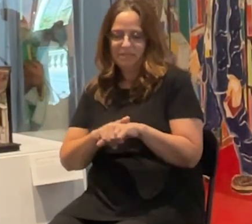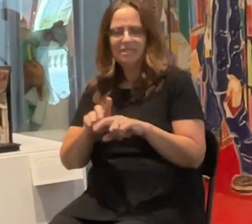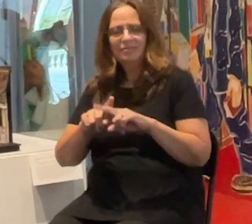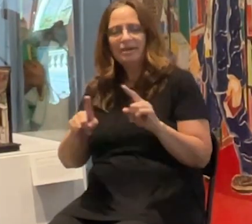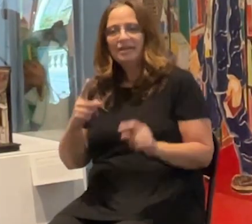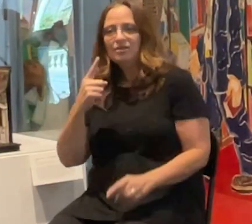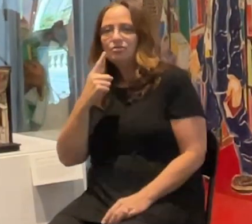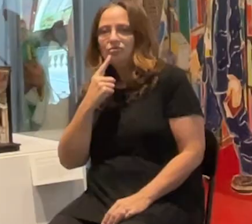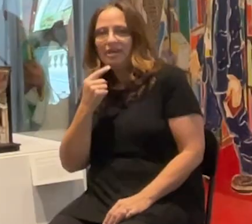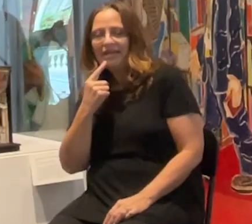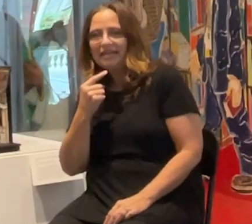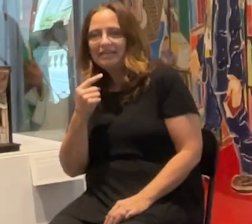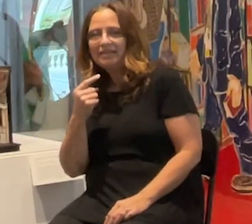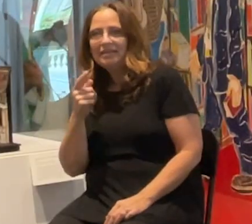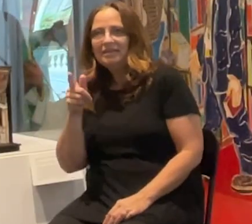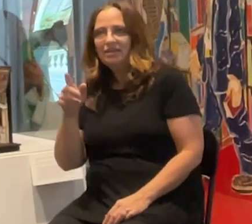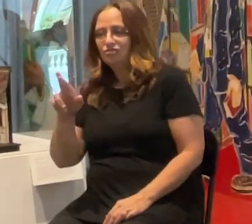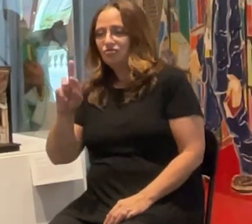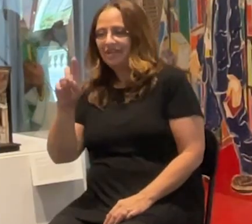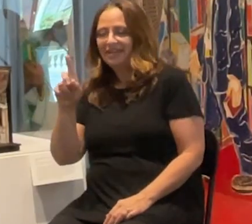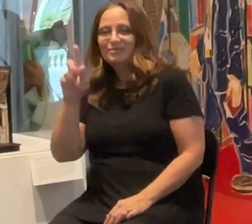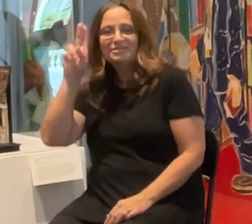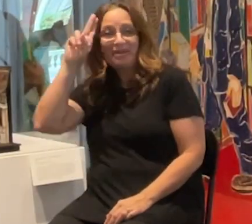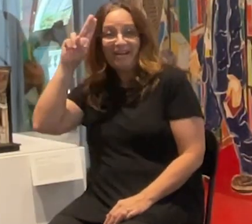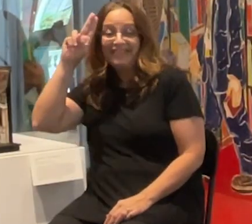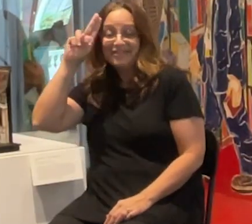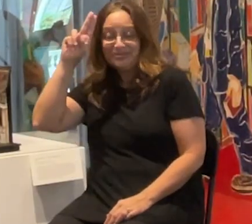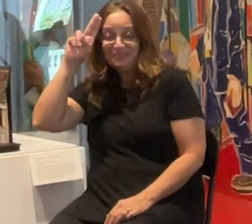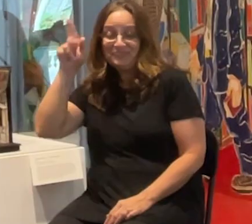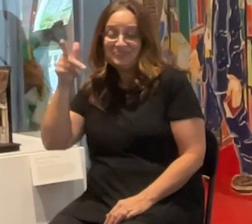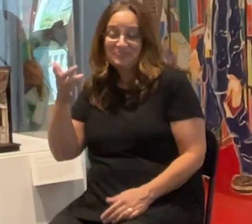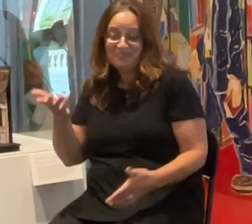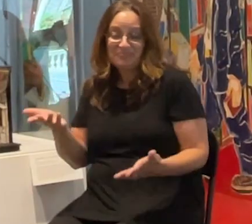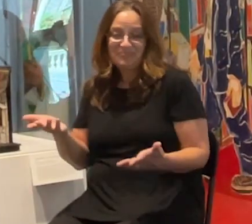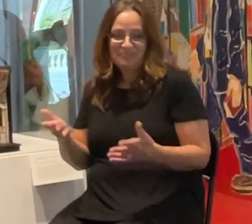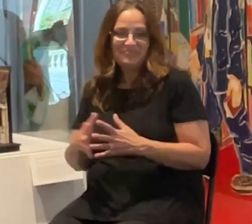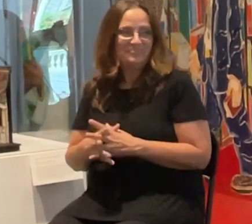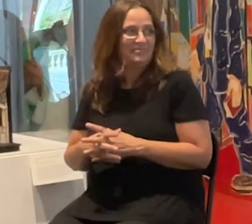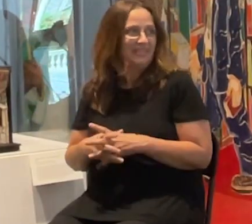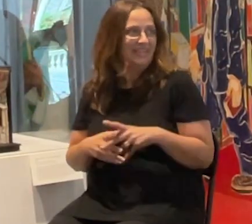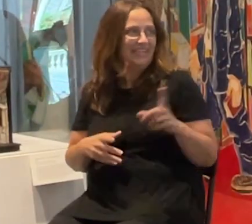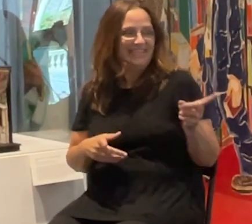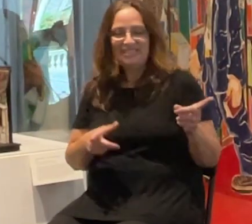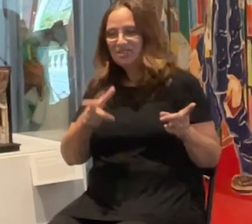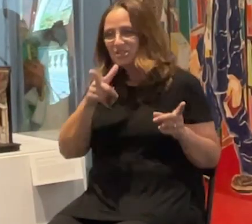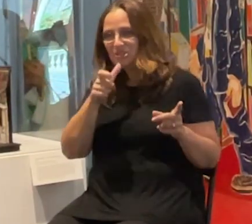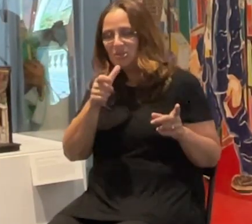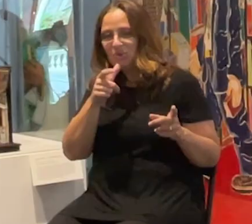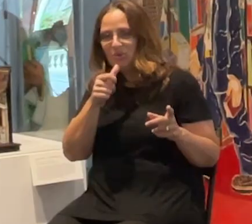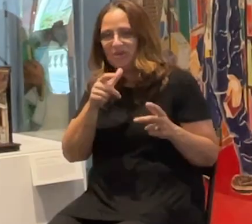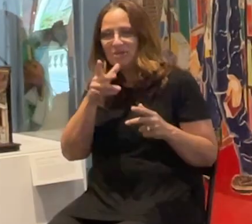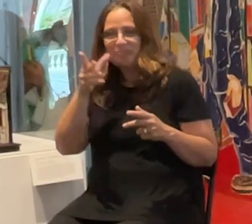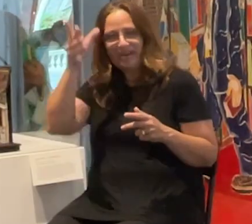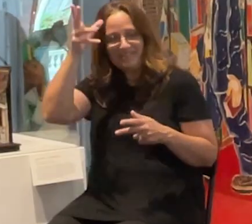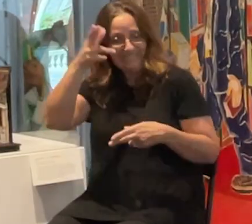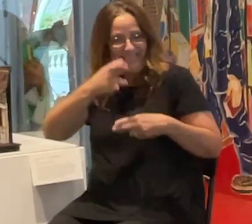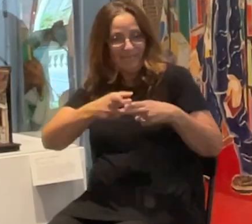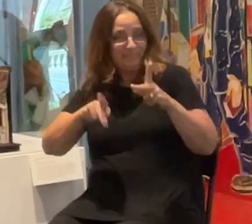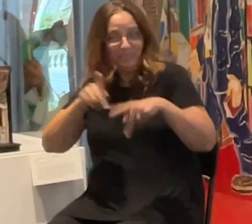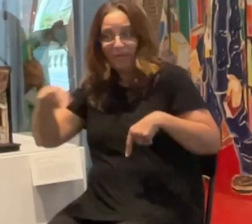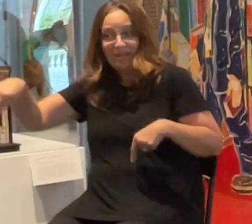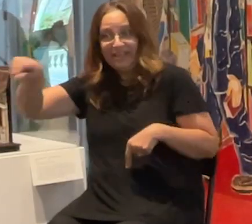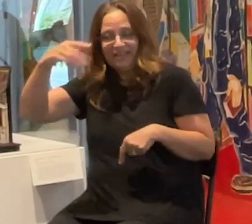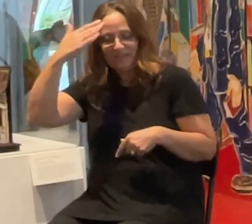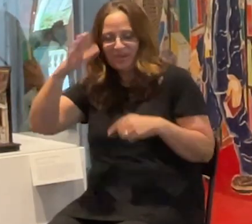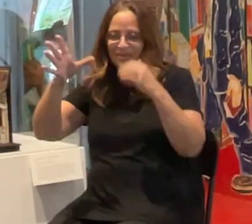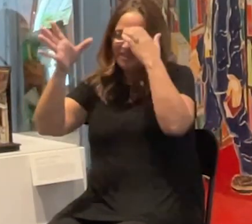Red was, you know, my uncle almost in a way, so. Yeah. Do you mind saying who your parents are? Oh, sure. People who don't know? So